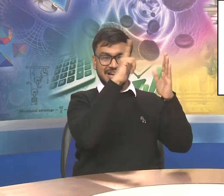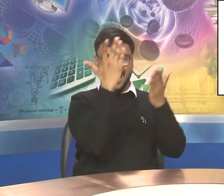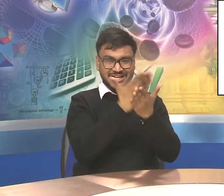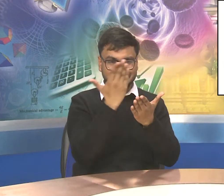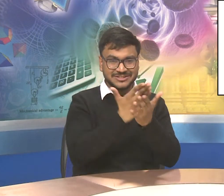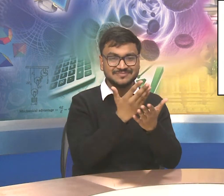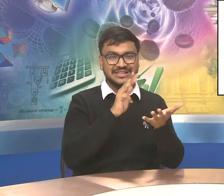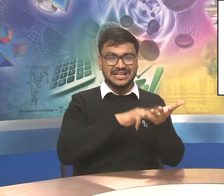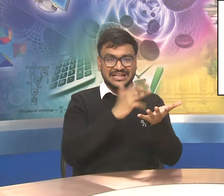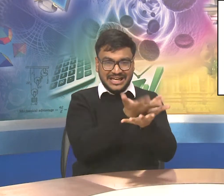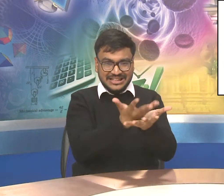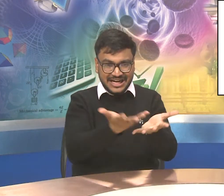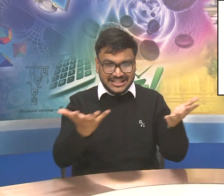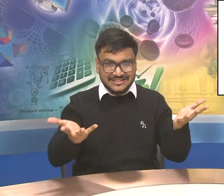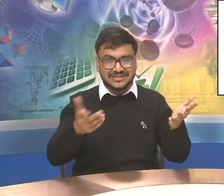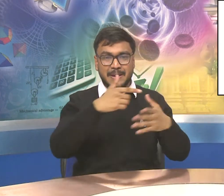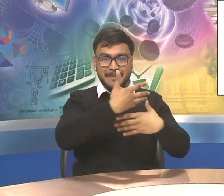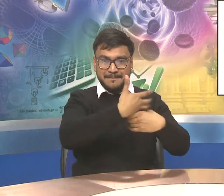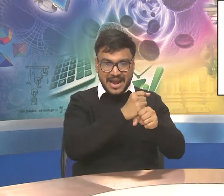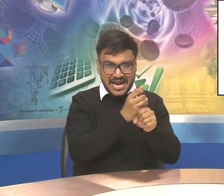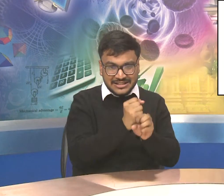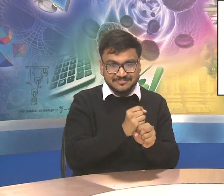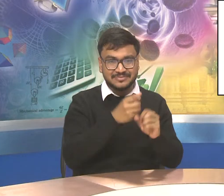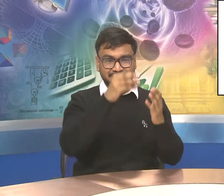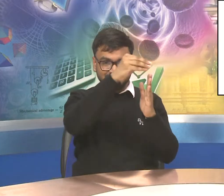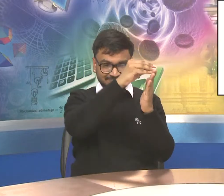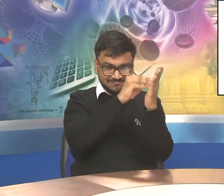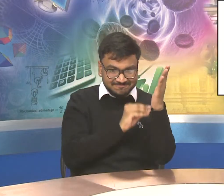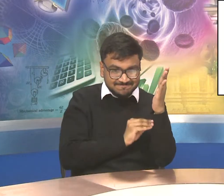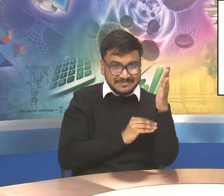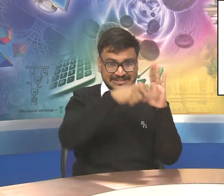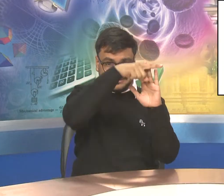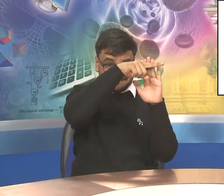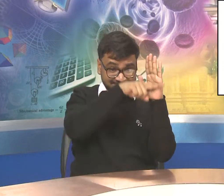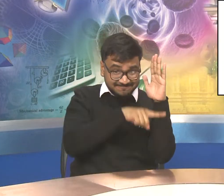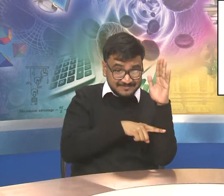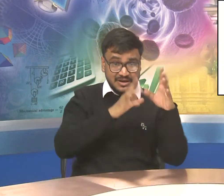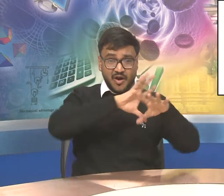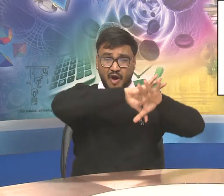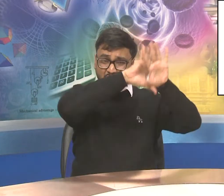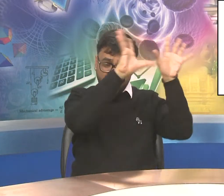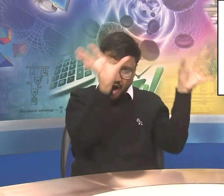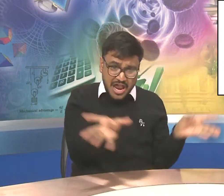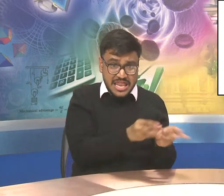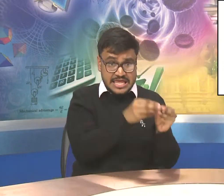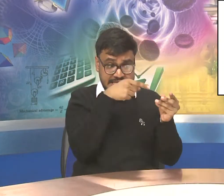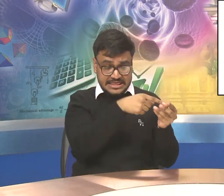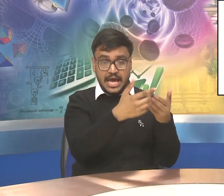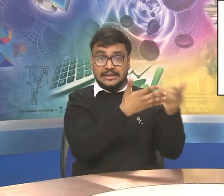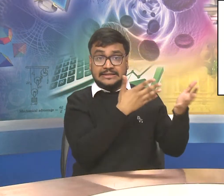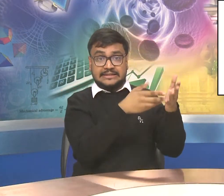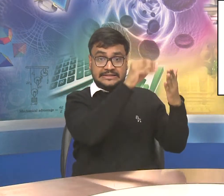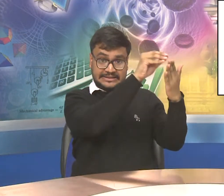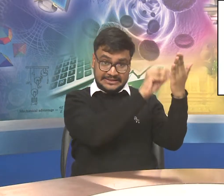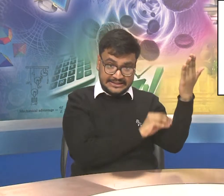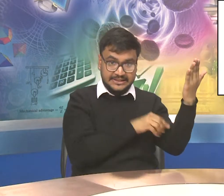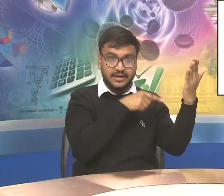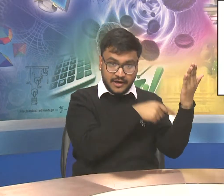Reference services can also be called as passive services, in which library staff